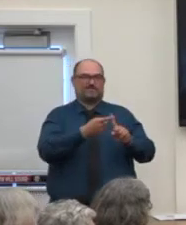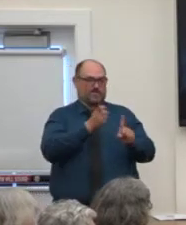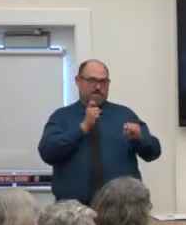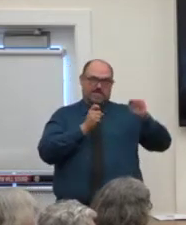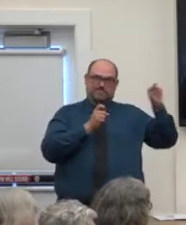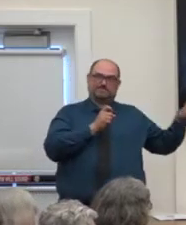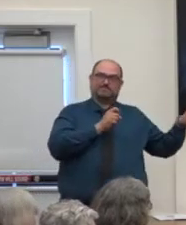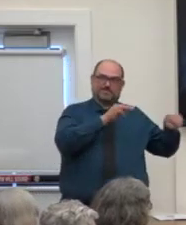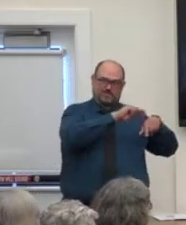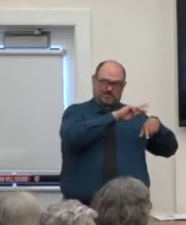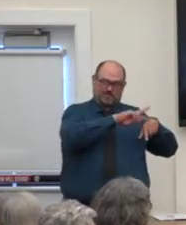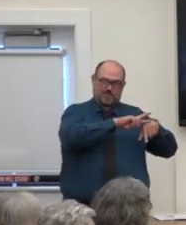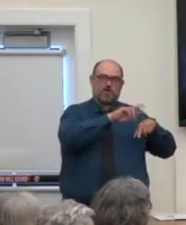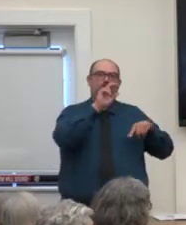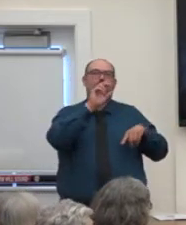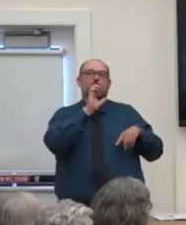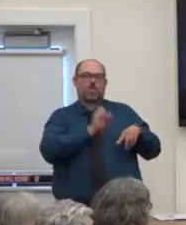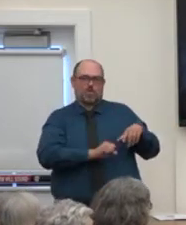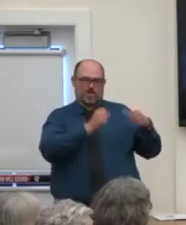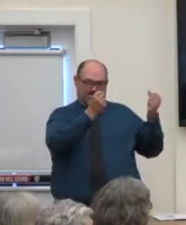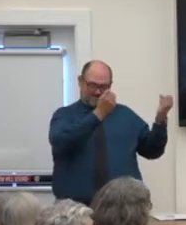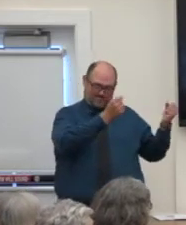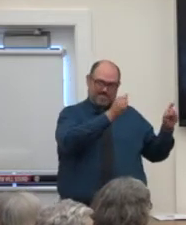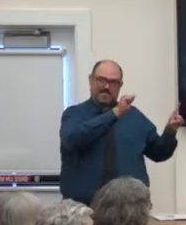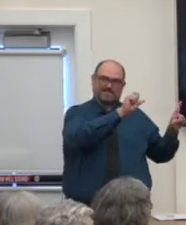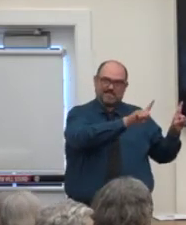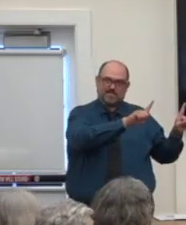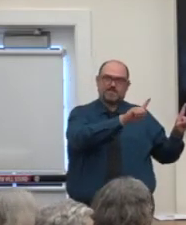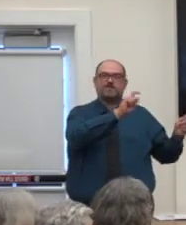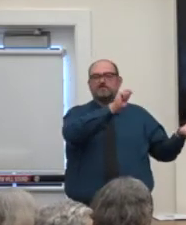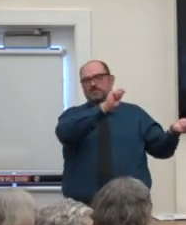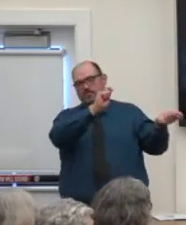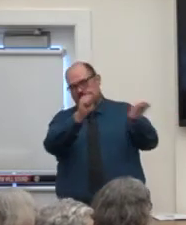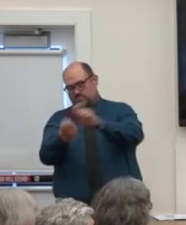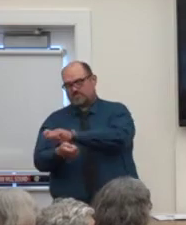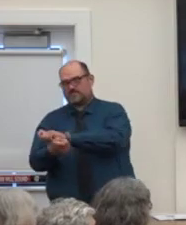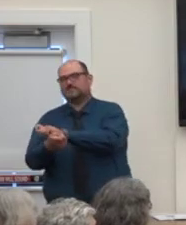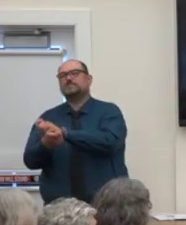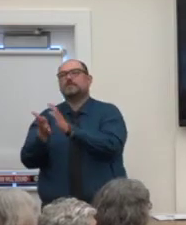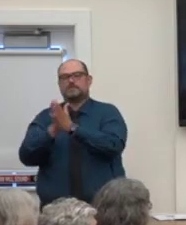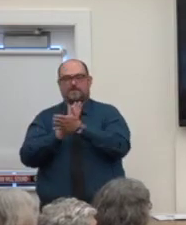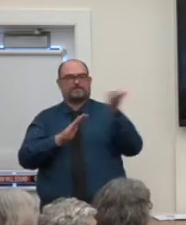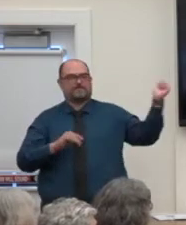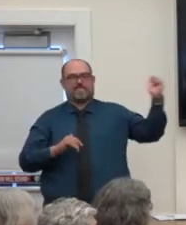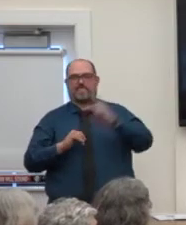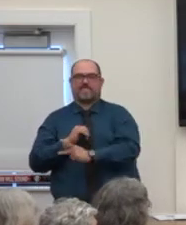from old American Sign Language and had been modified when they came back to the island.